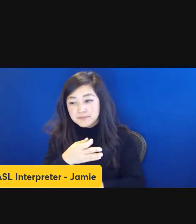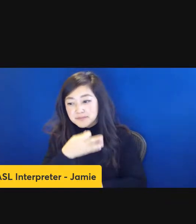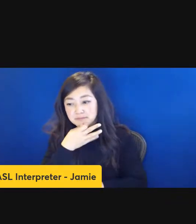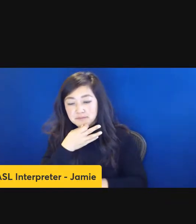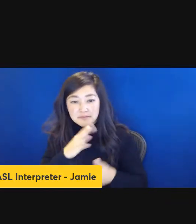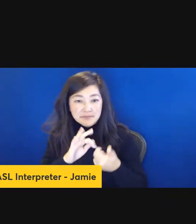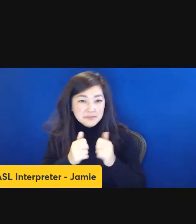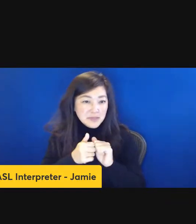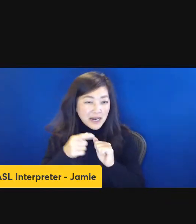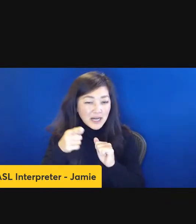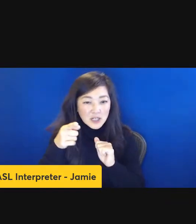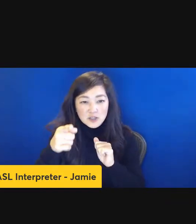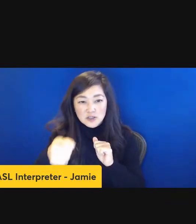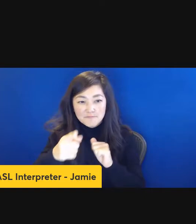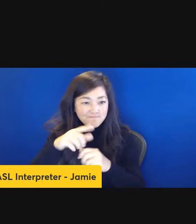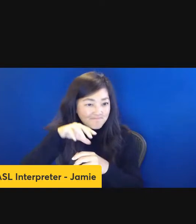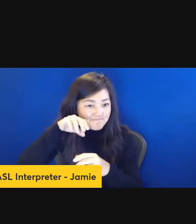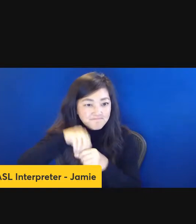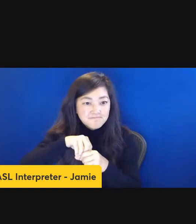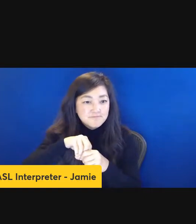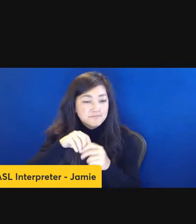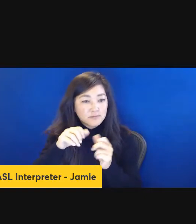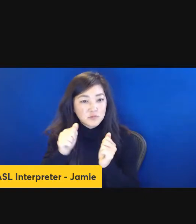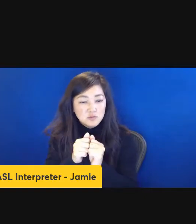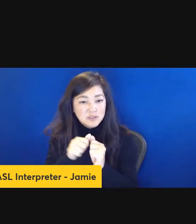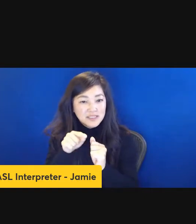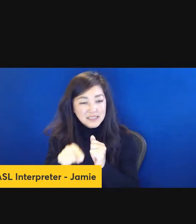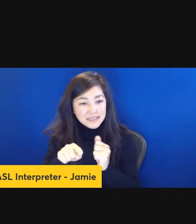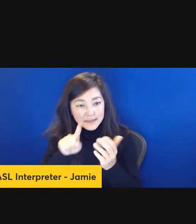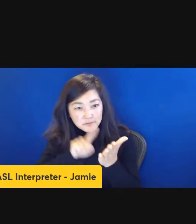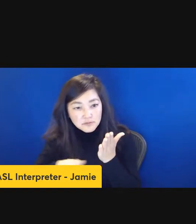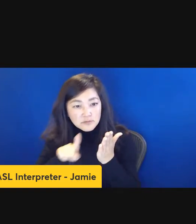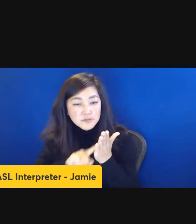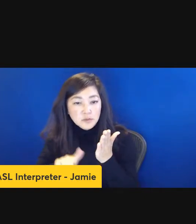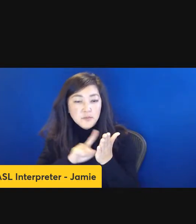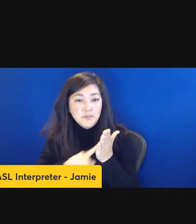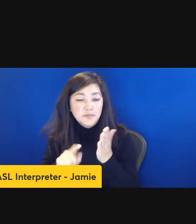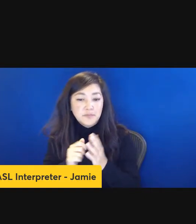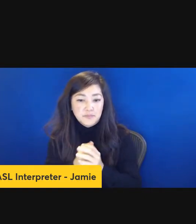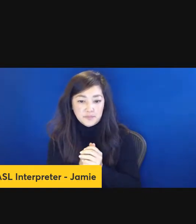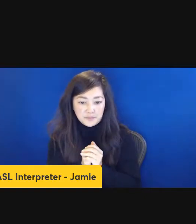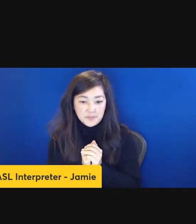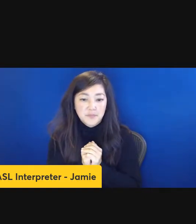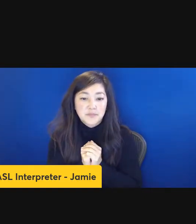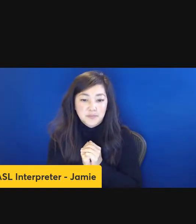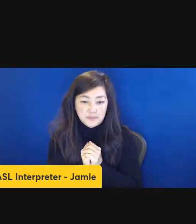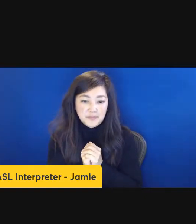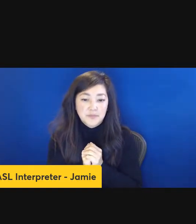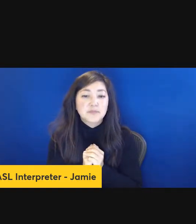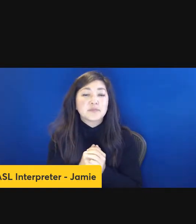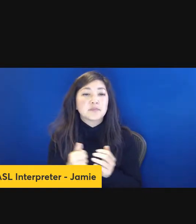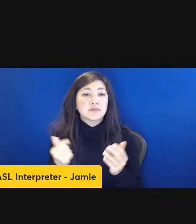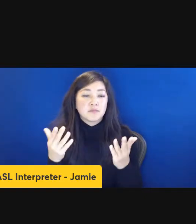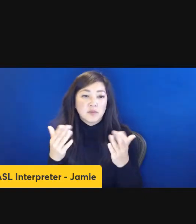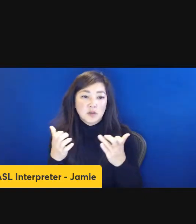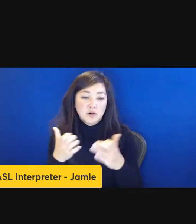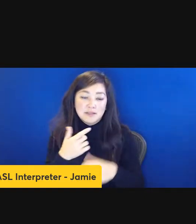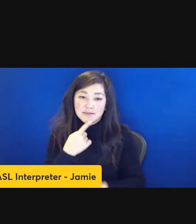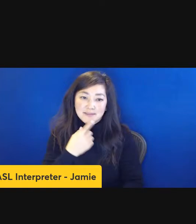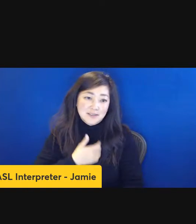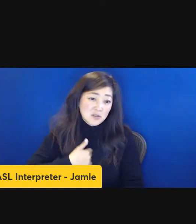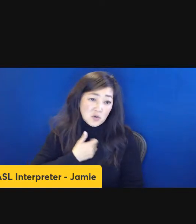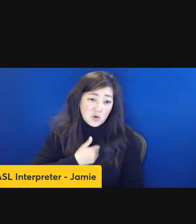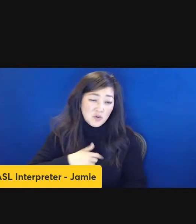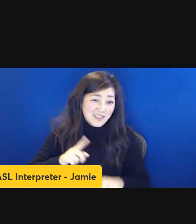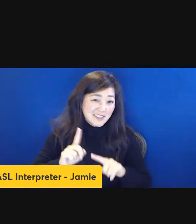you've been steeped in this literature. I do also want to apologize to the